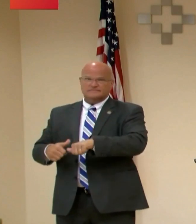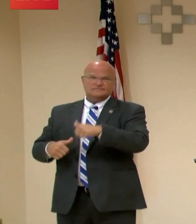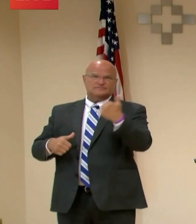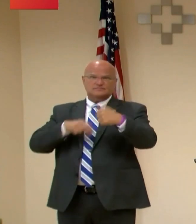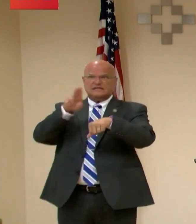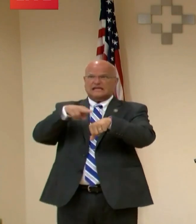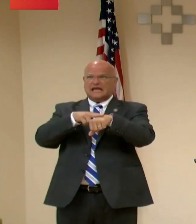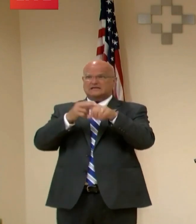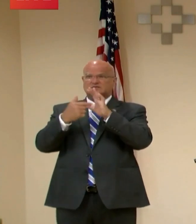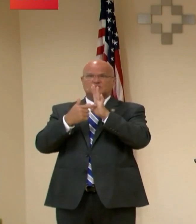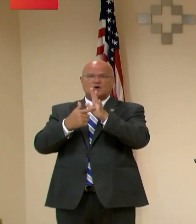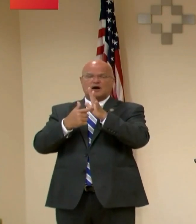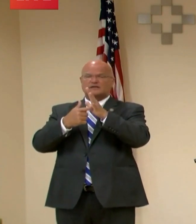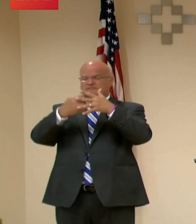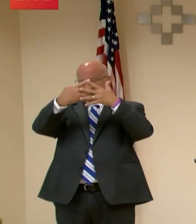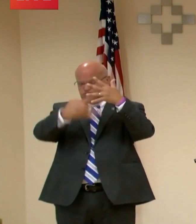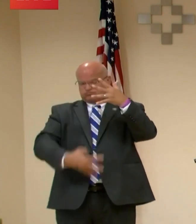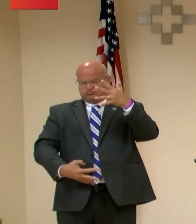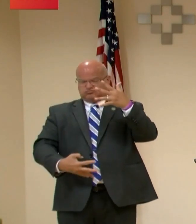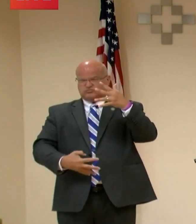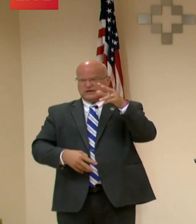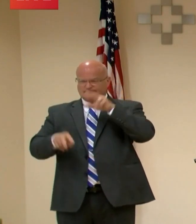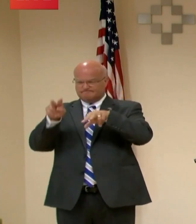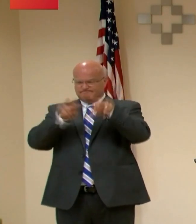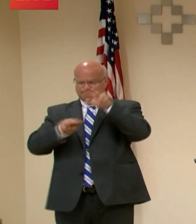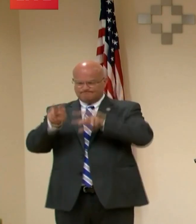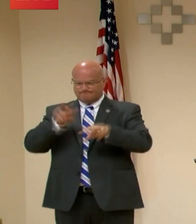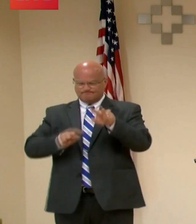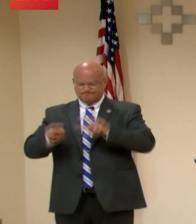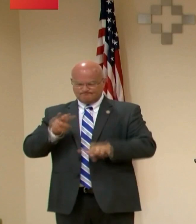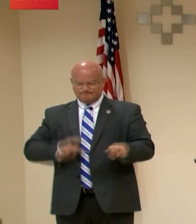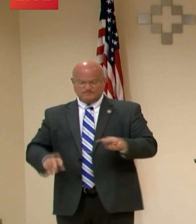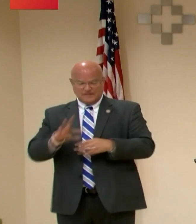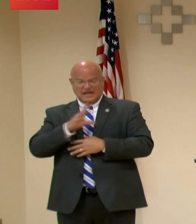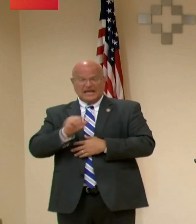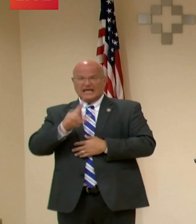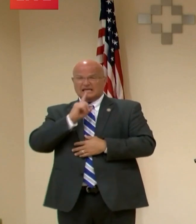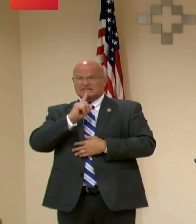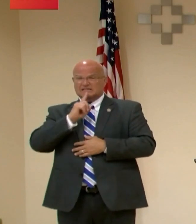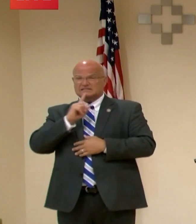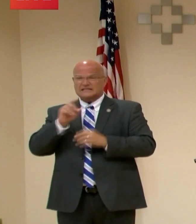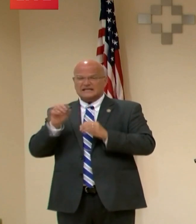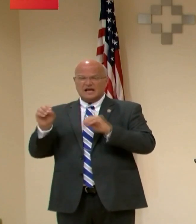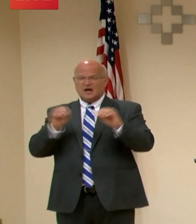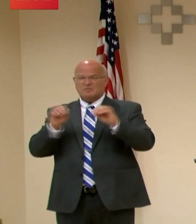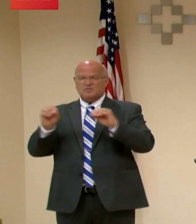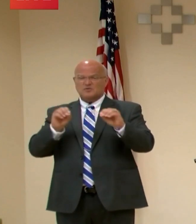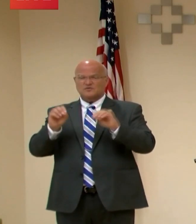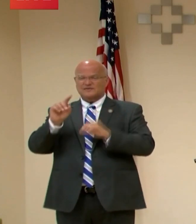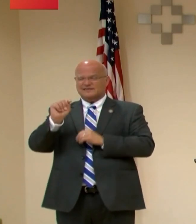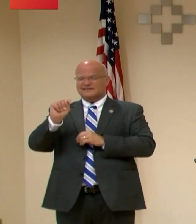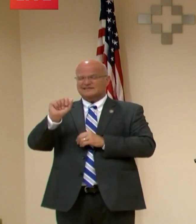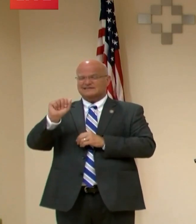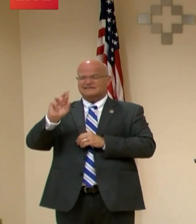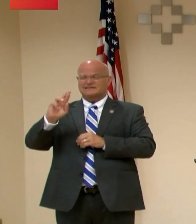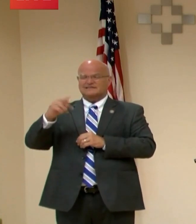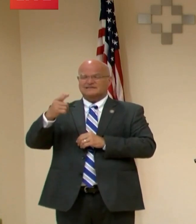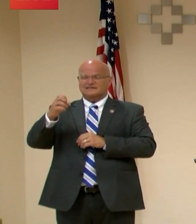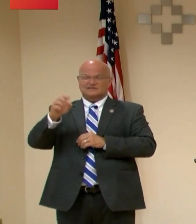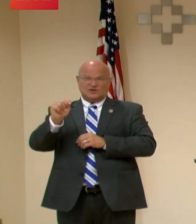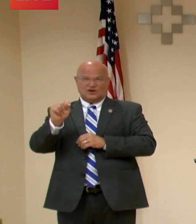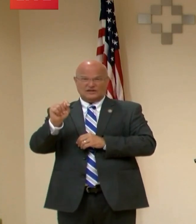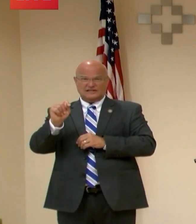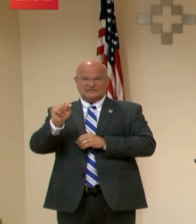multiple national models, and it's a moving target. When